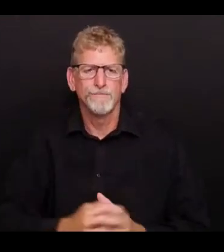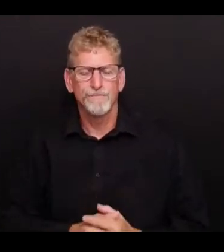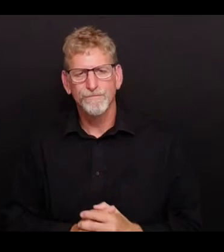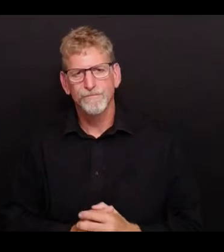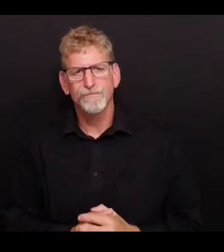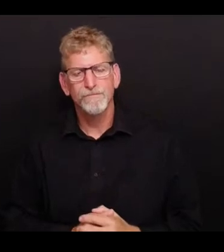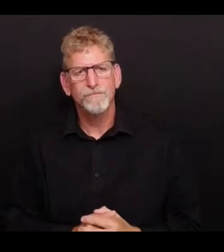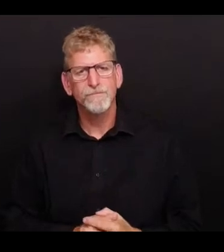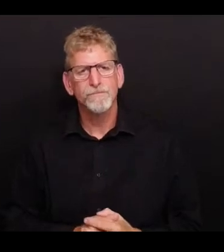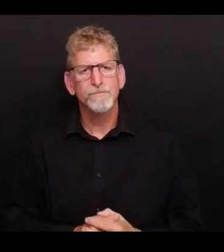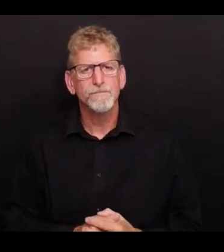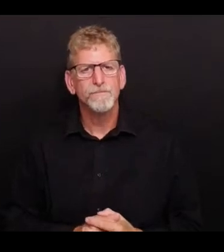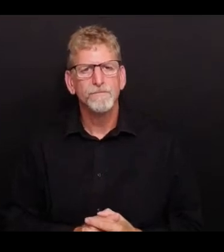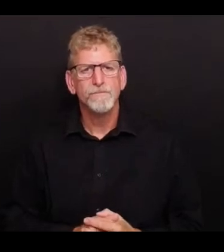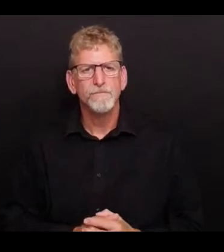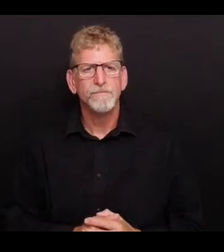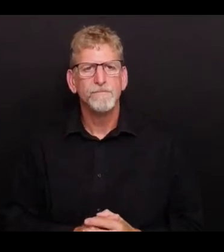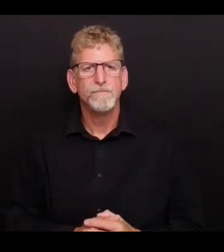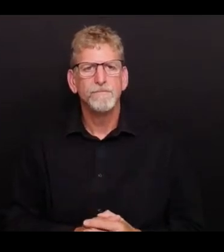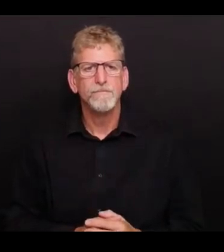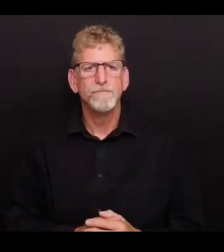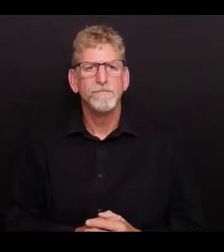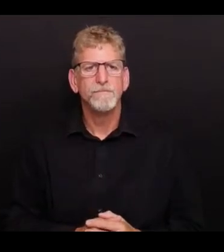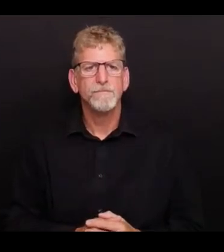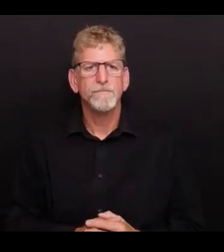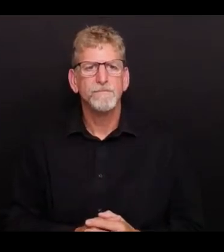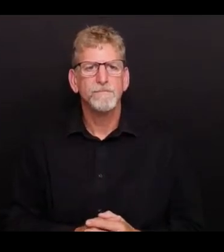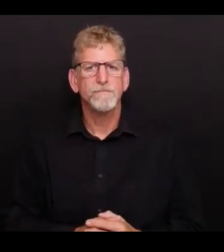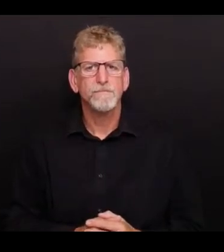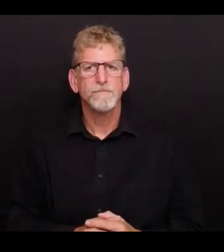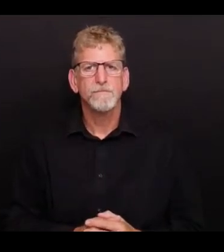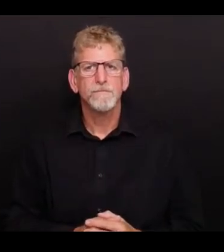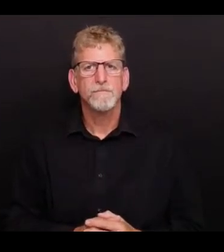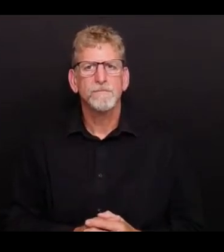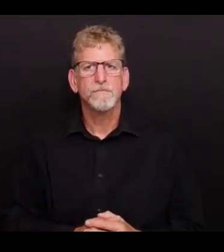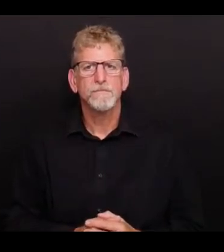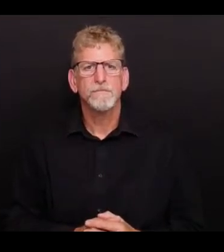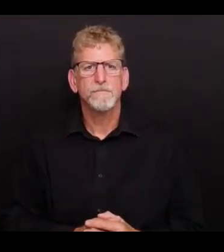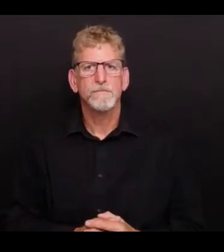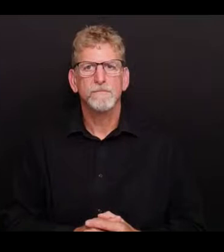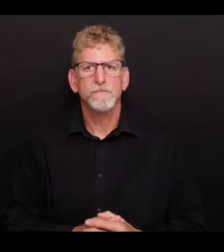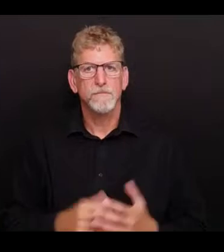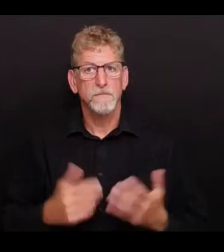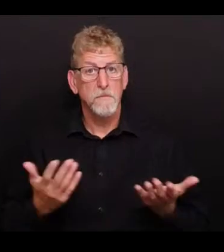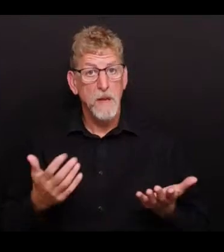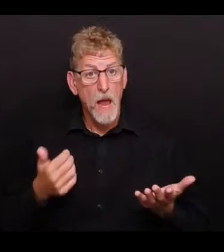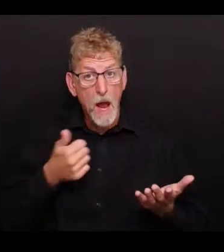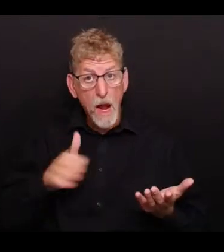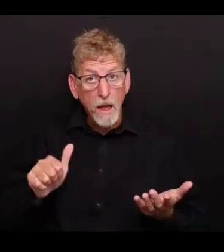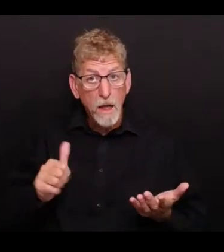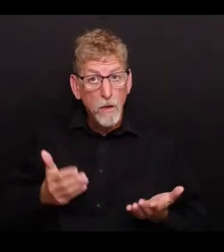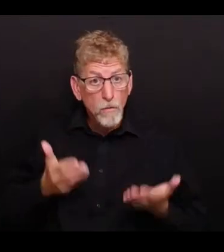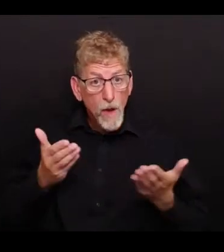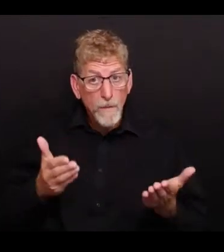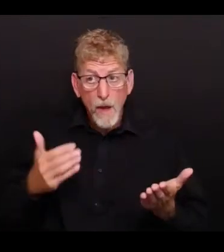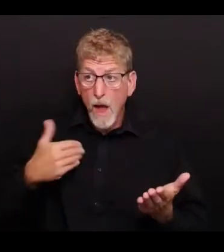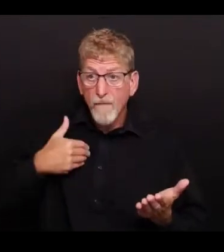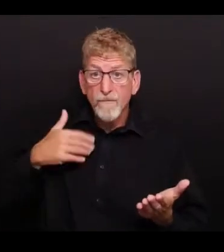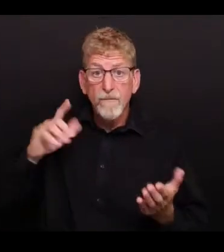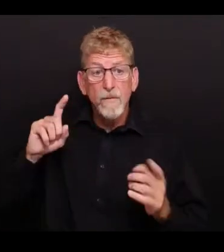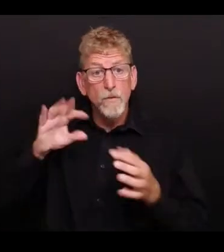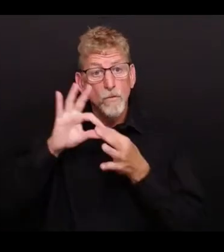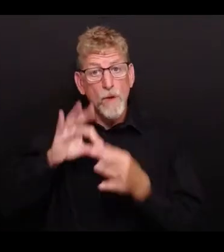recommending some sort of a masking requirement in schools specifically or in other areas as a means of